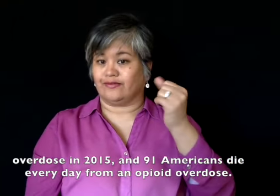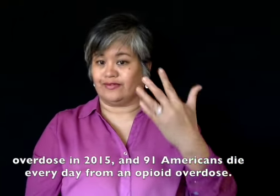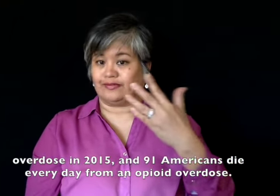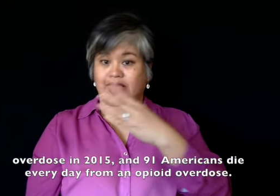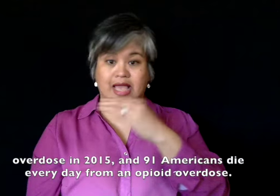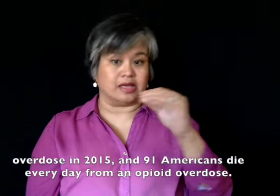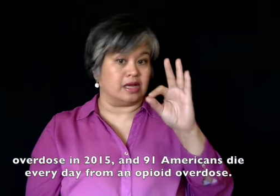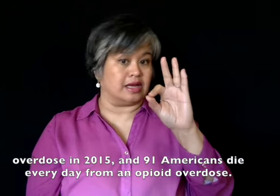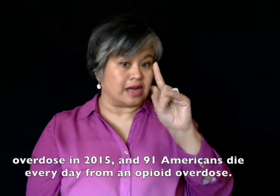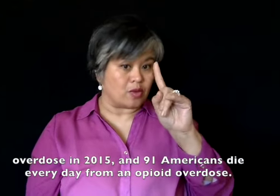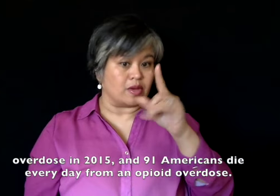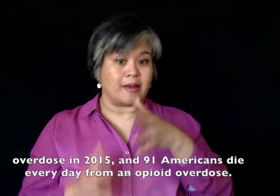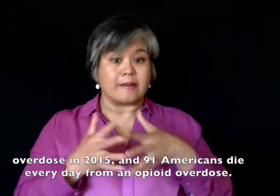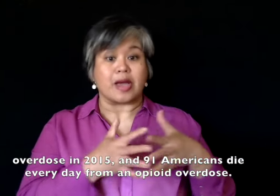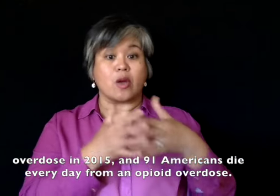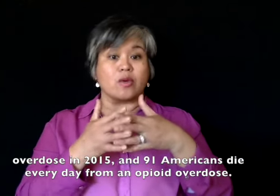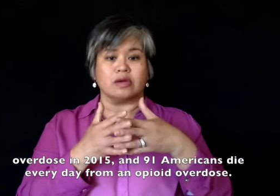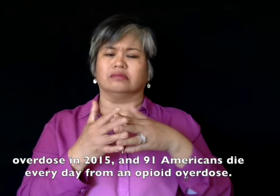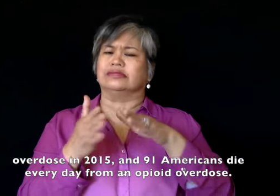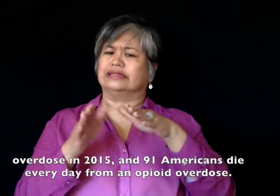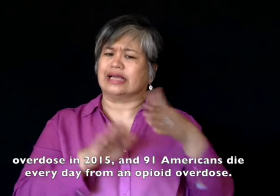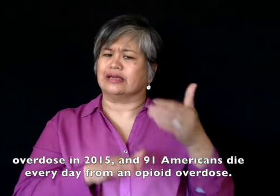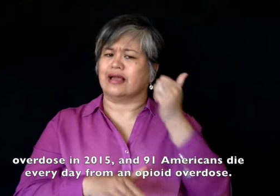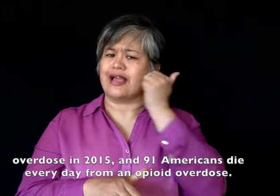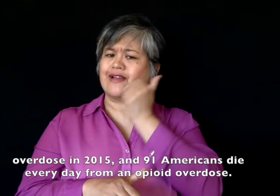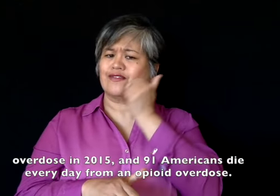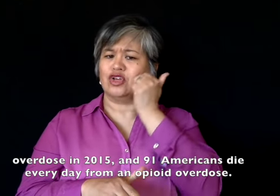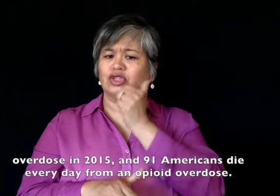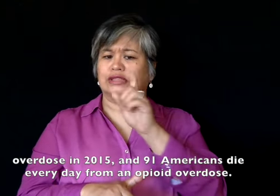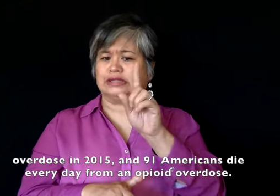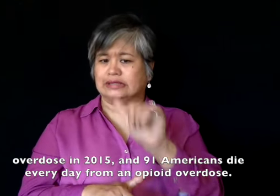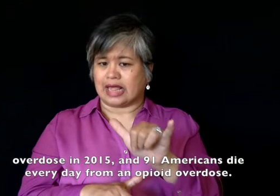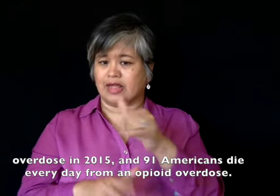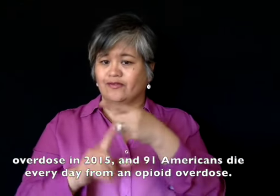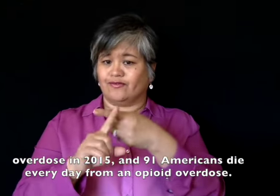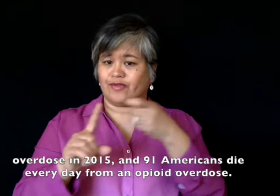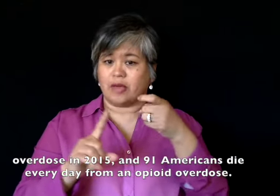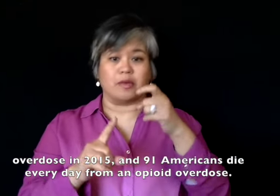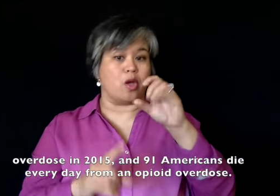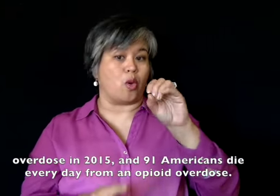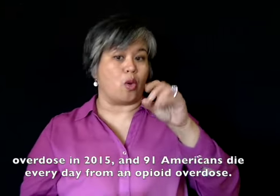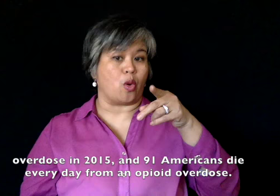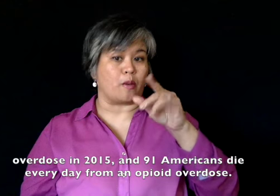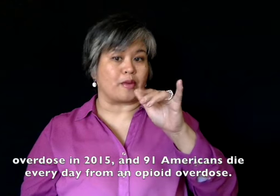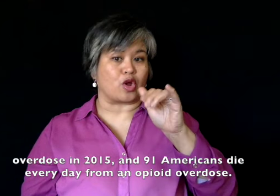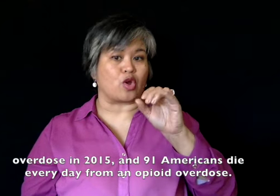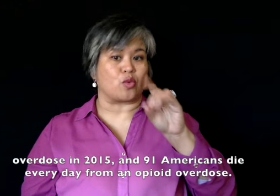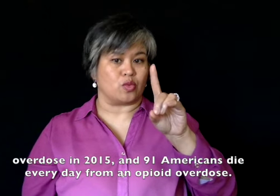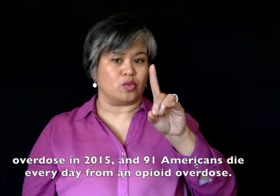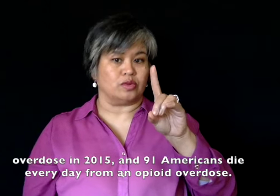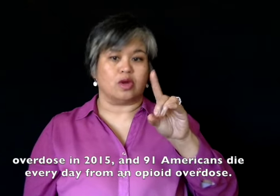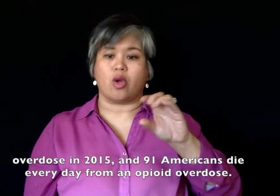Opiate overdoses in 2015, and 91 Americans die every day from an opiate overdose.